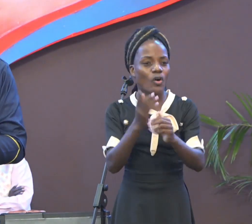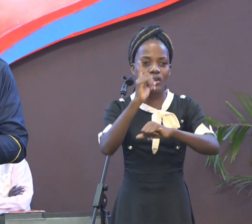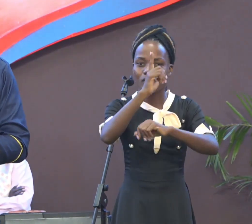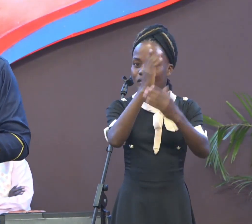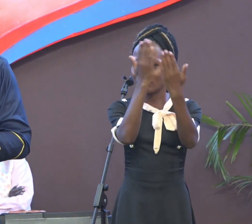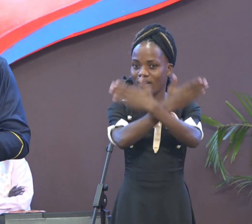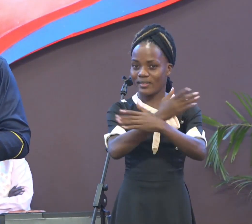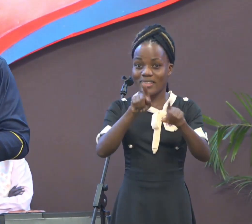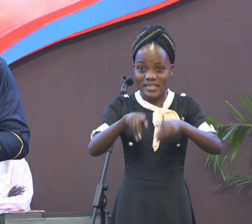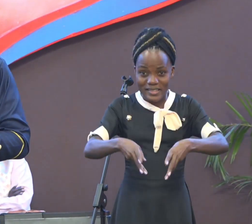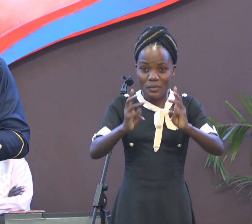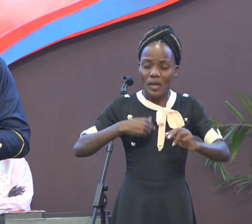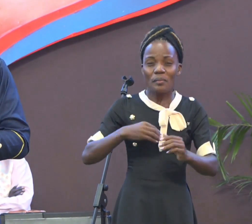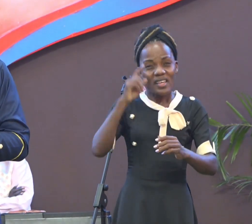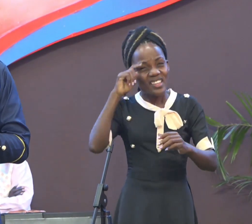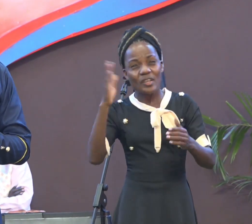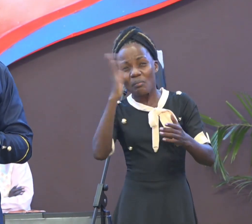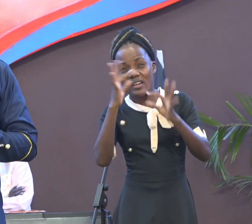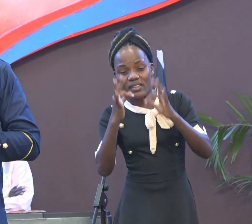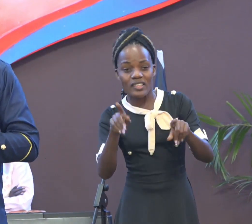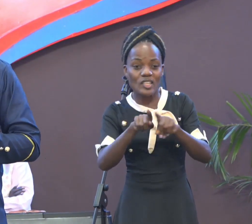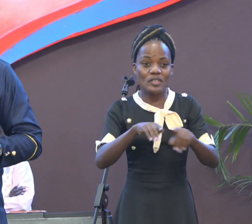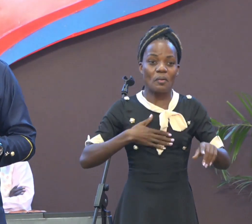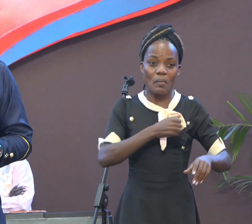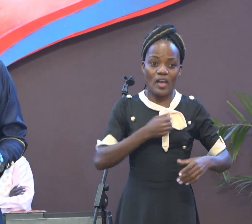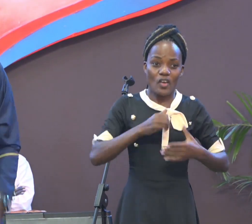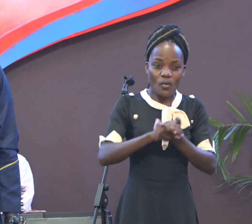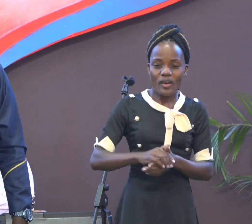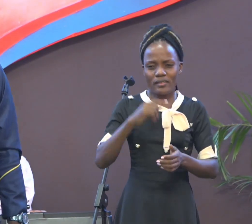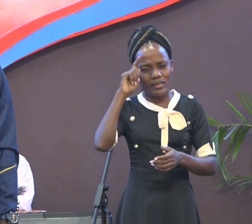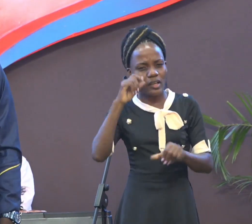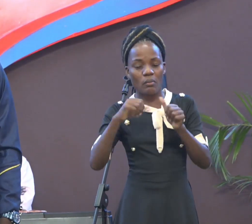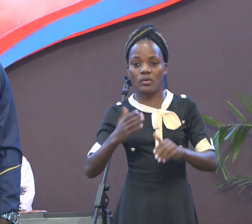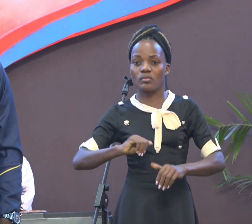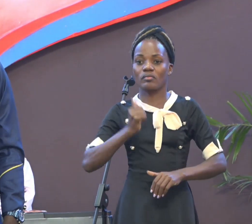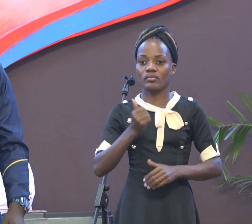They are bad. The world was thinking about them. She was also thinking about